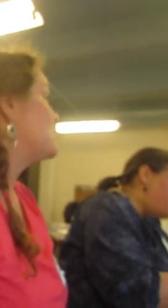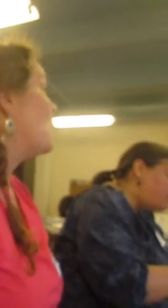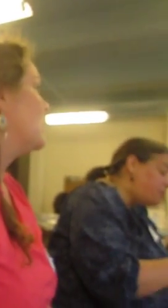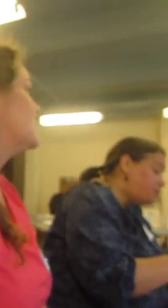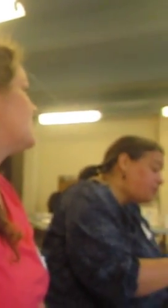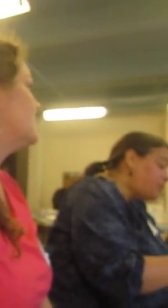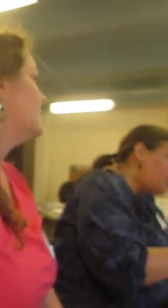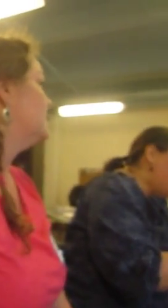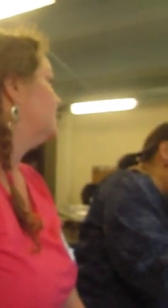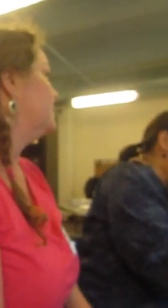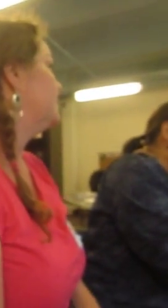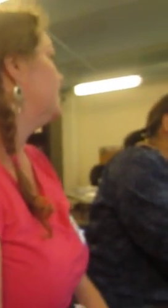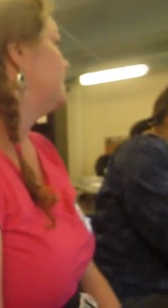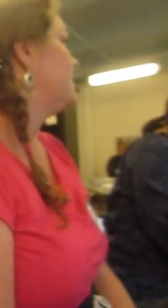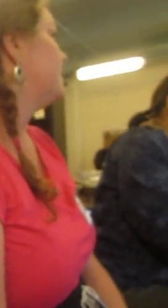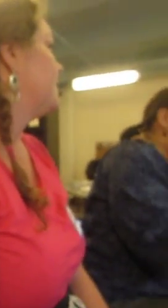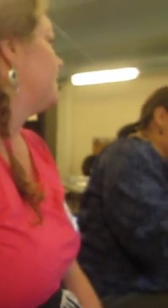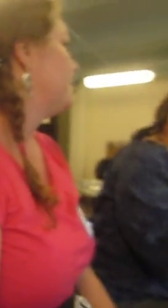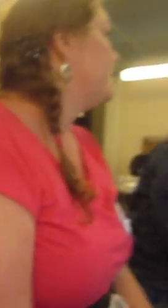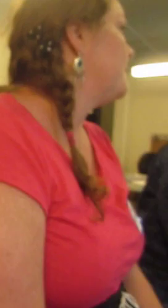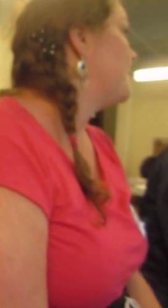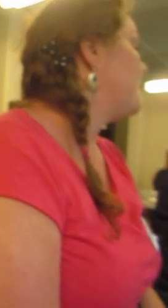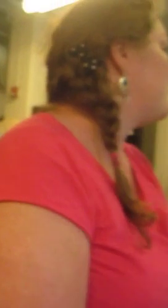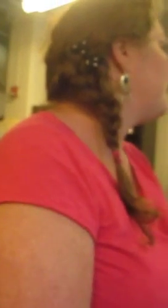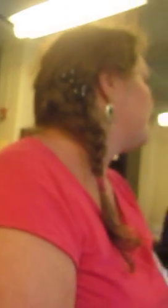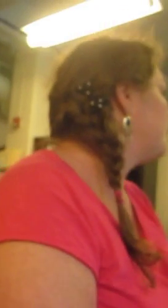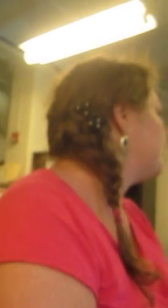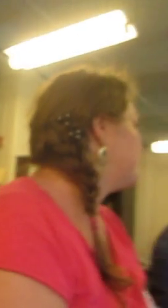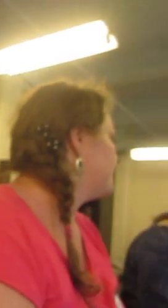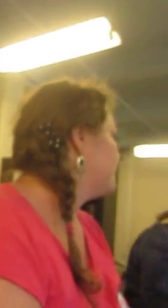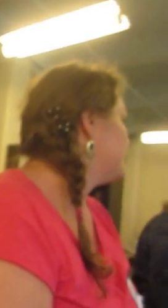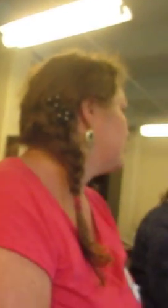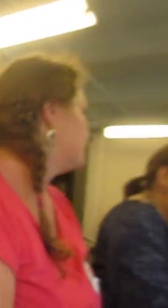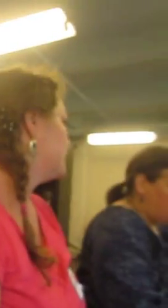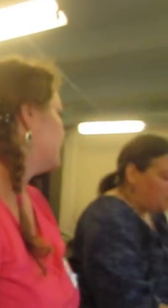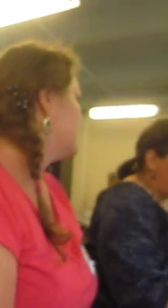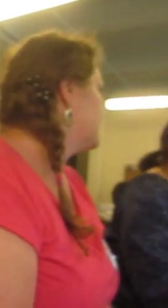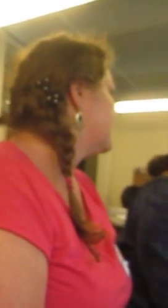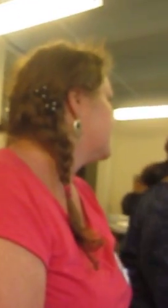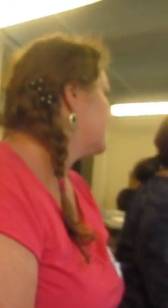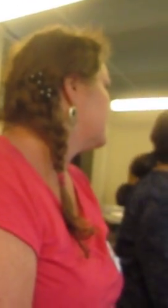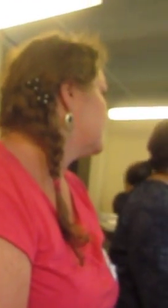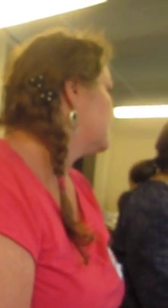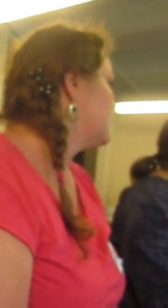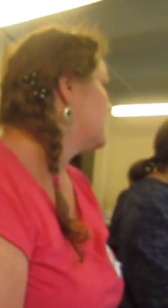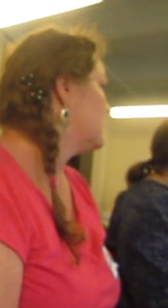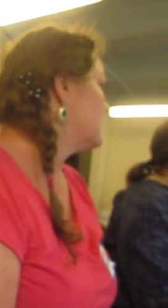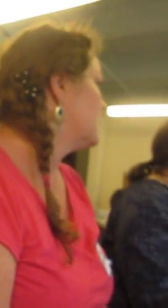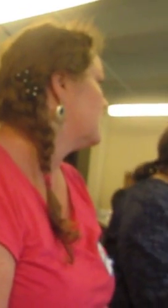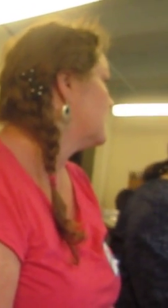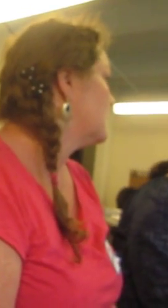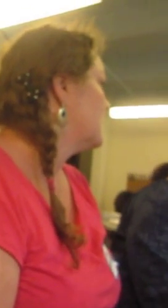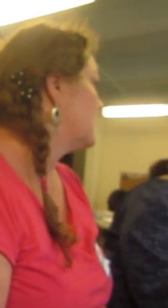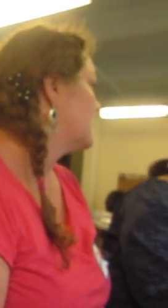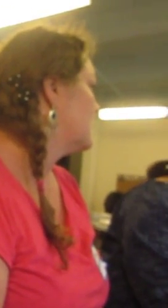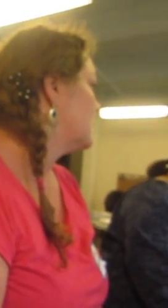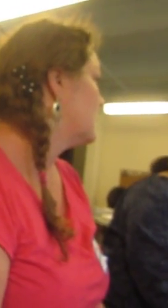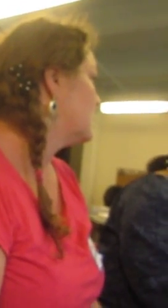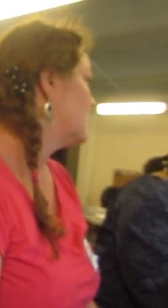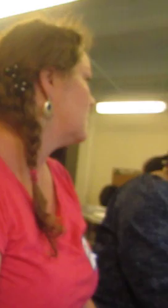source. But then, are they doing, who decides who's doing a good job of representing the